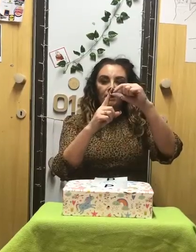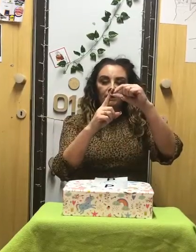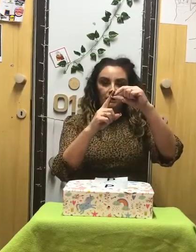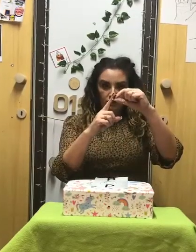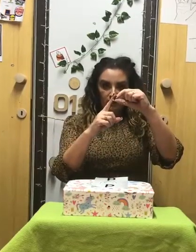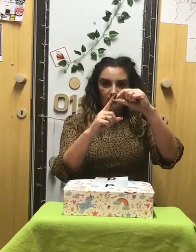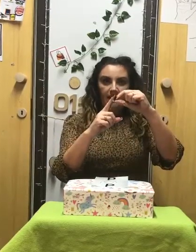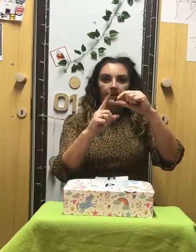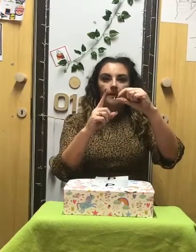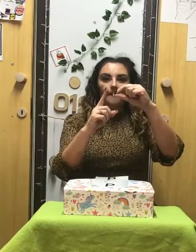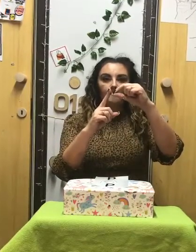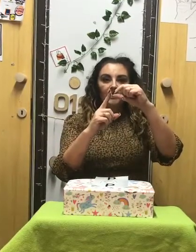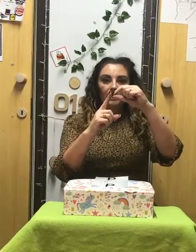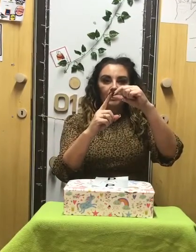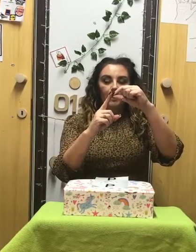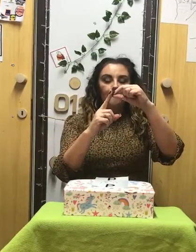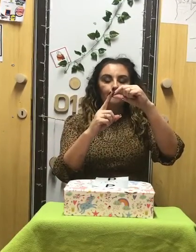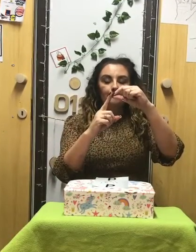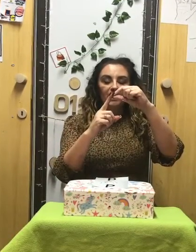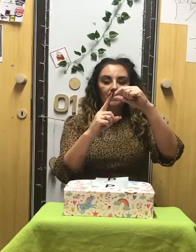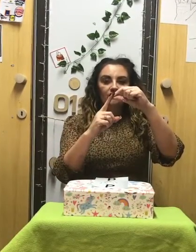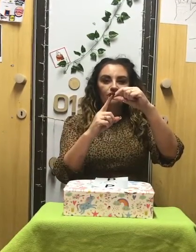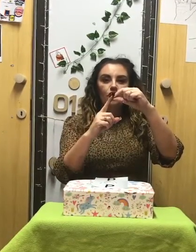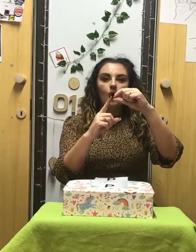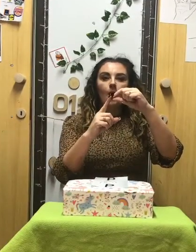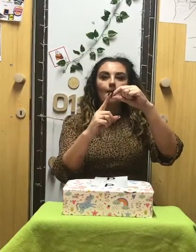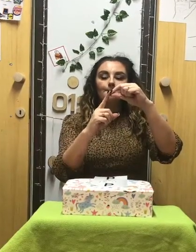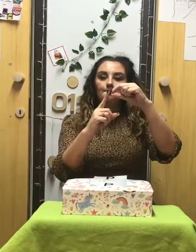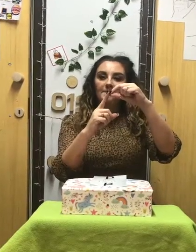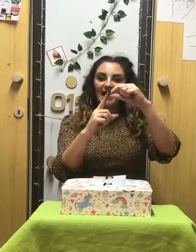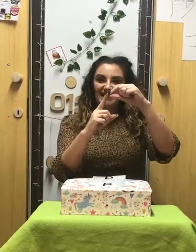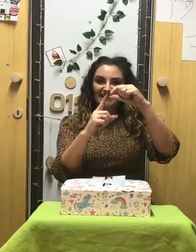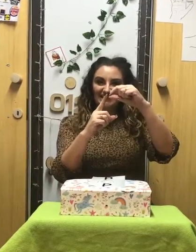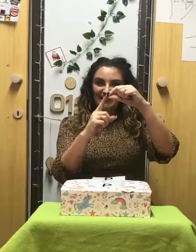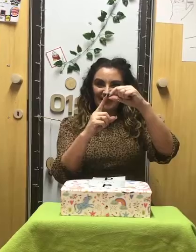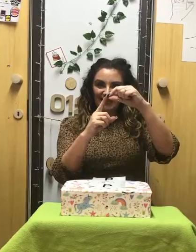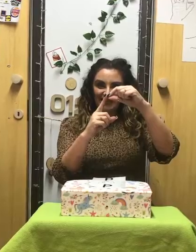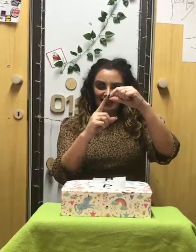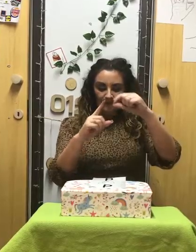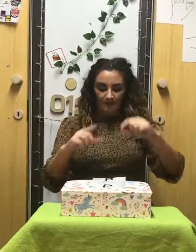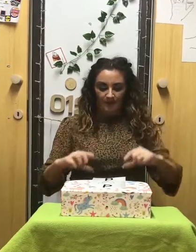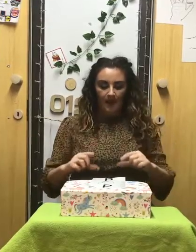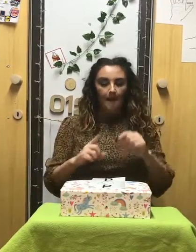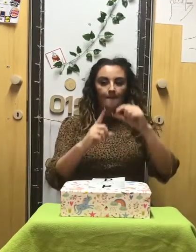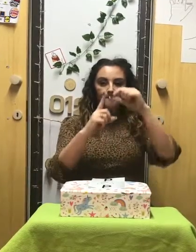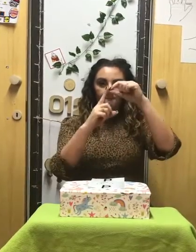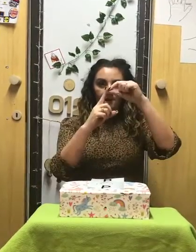Can you do it? P, P, for Paisley. P.